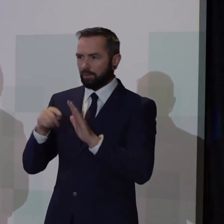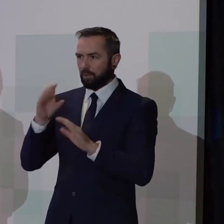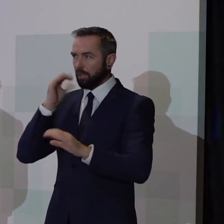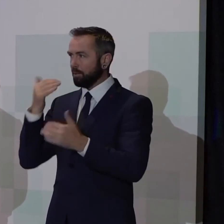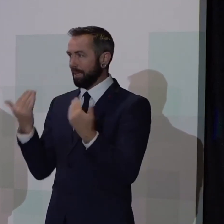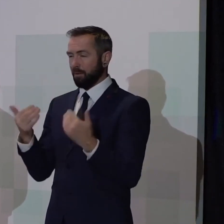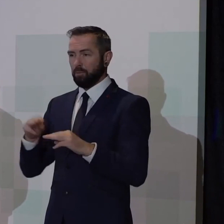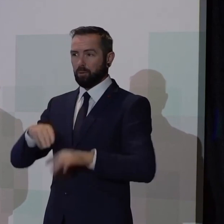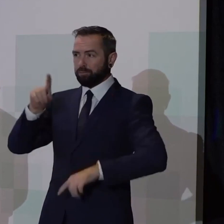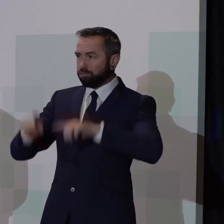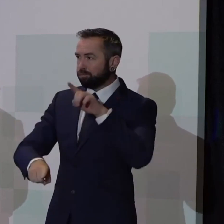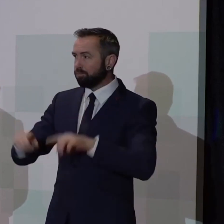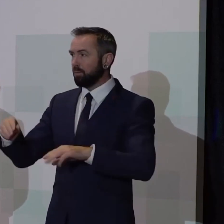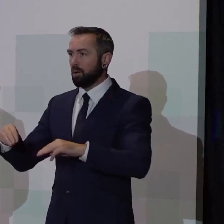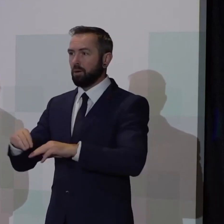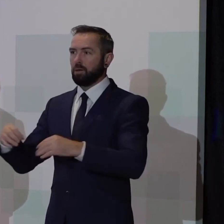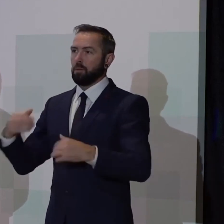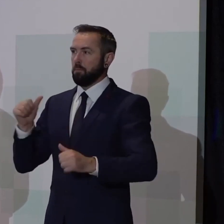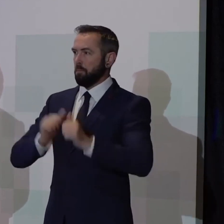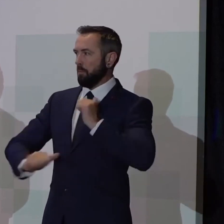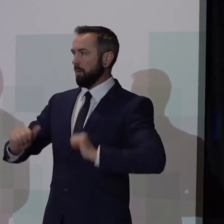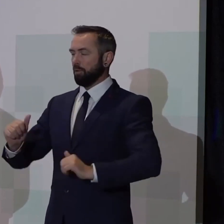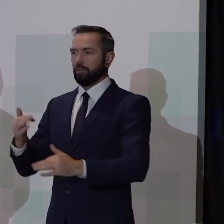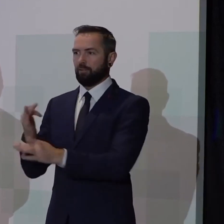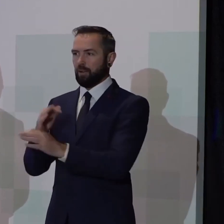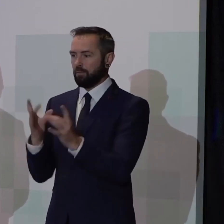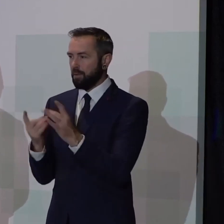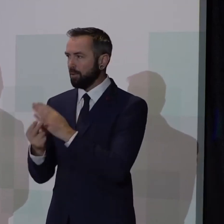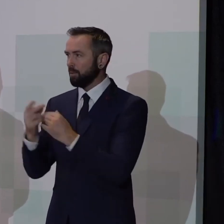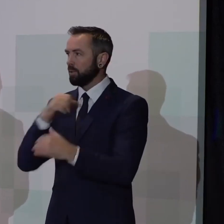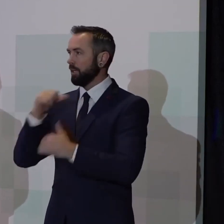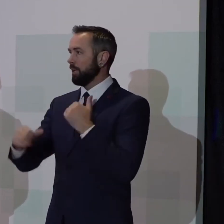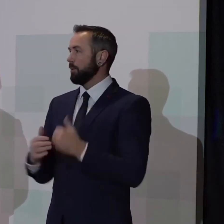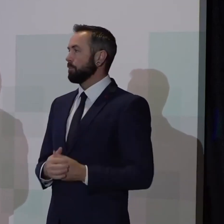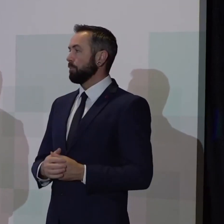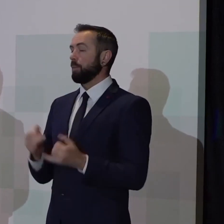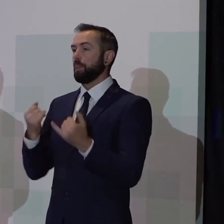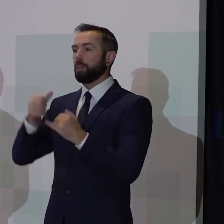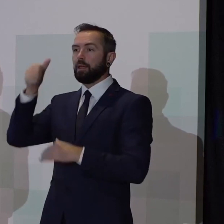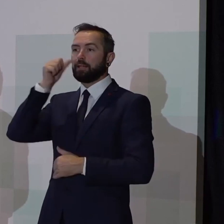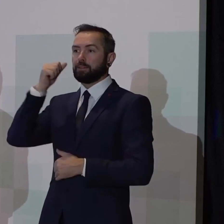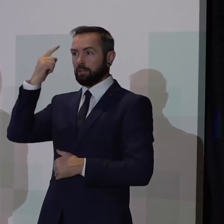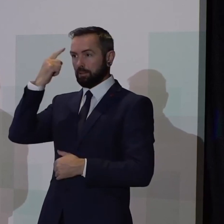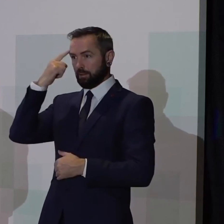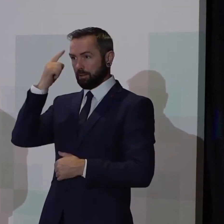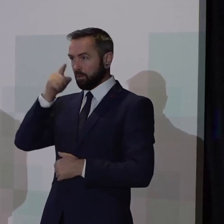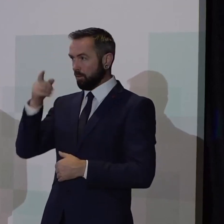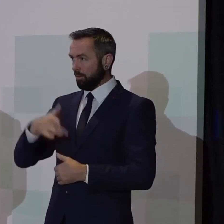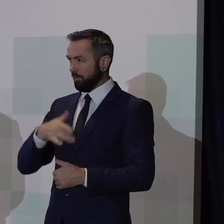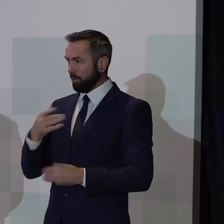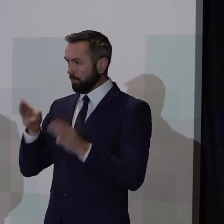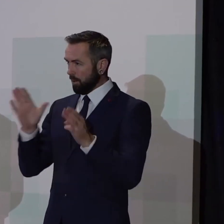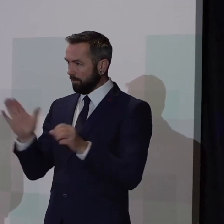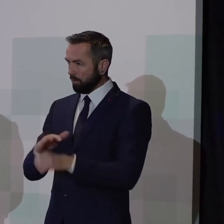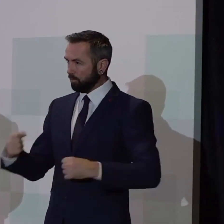diverse modern family composition that we have in Ireland today. And as yesterday, and as I think we all found very powerful,